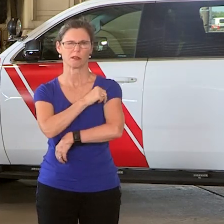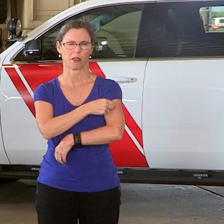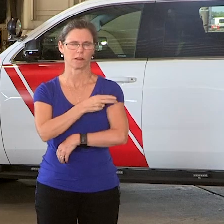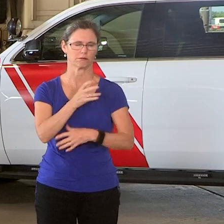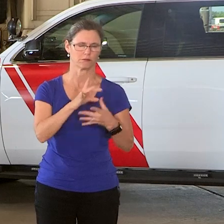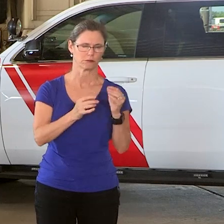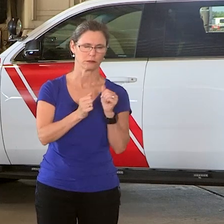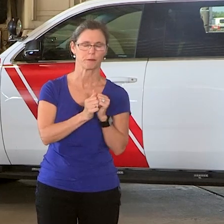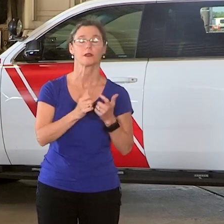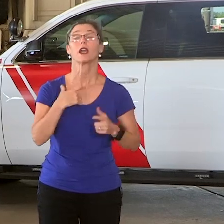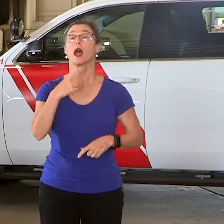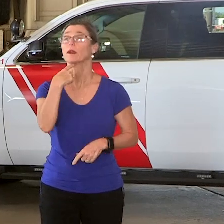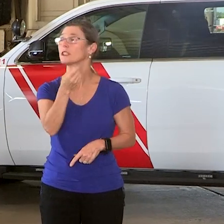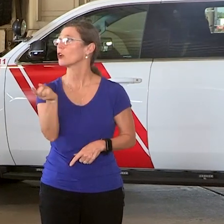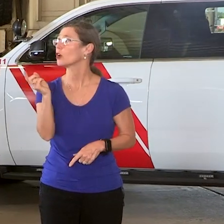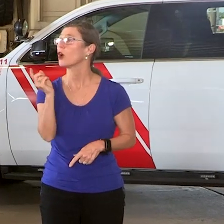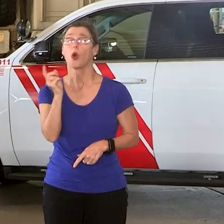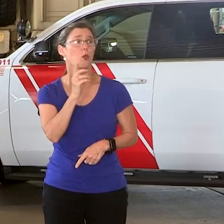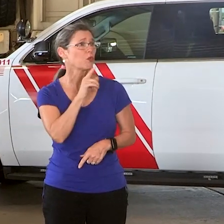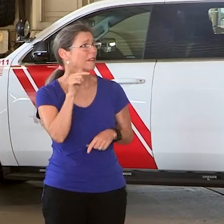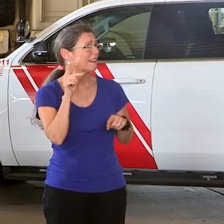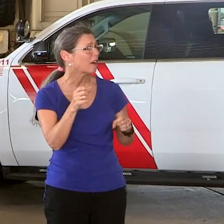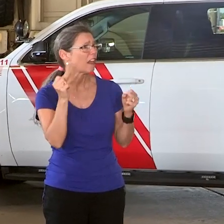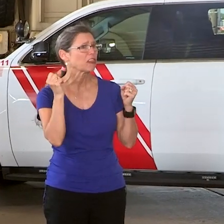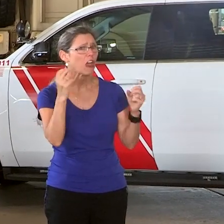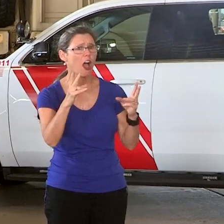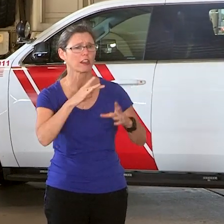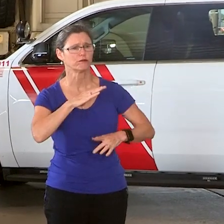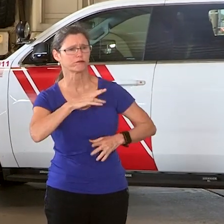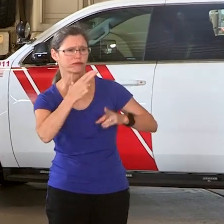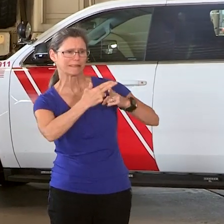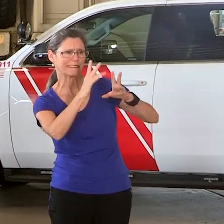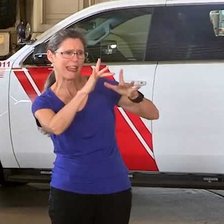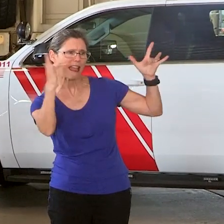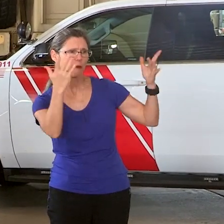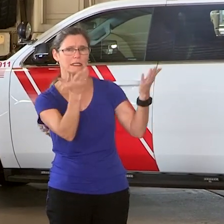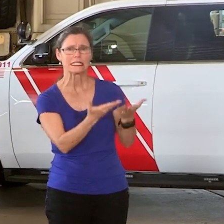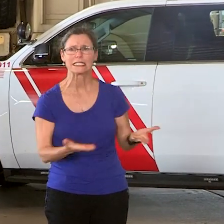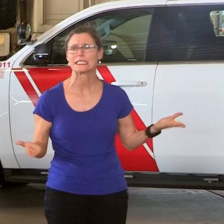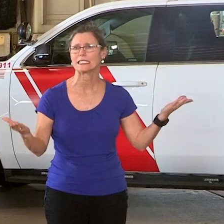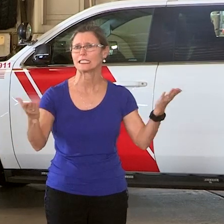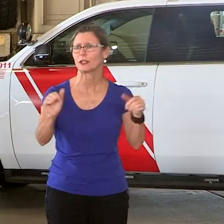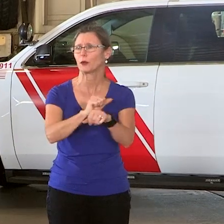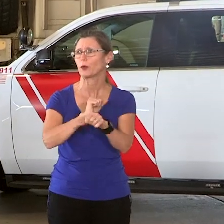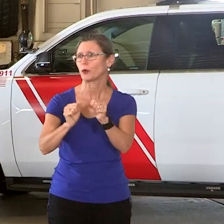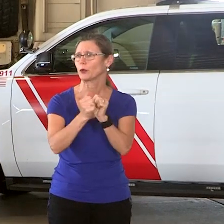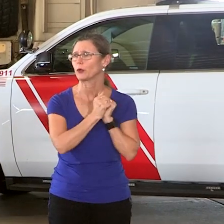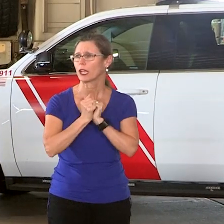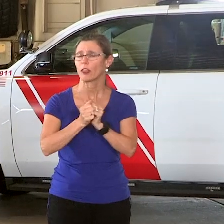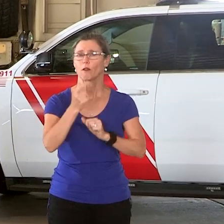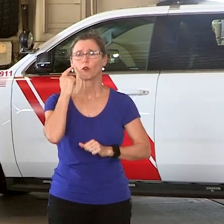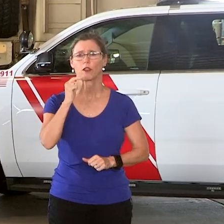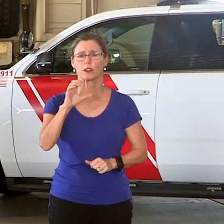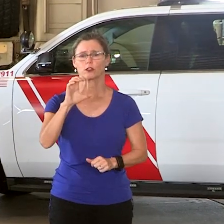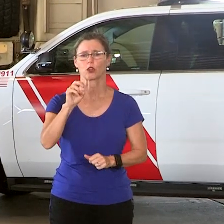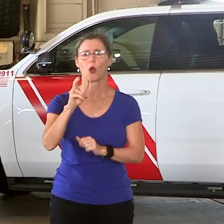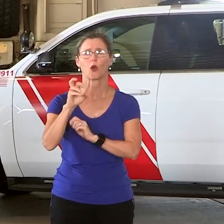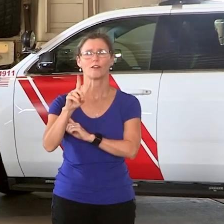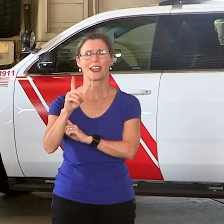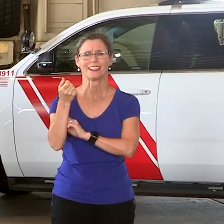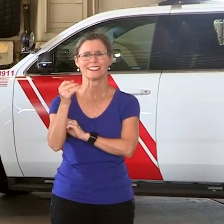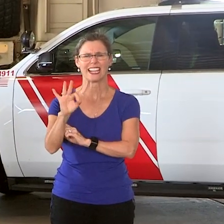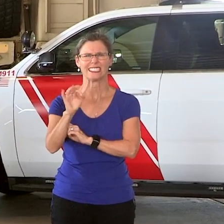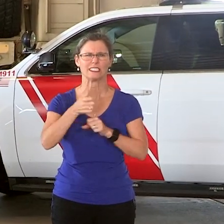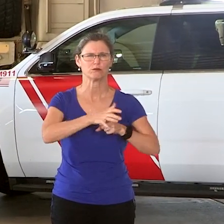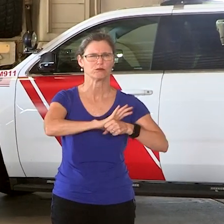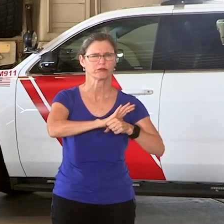there are truly a lot of heroes that are standing tall in the fight of this COVID-19 virus in